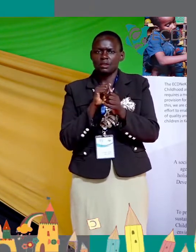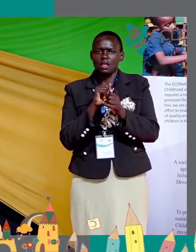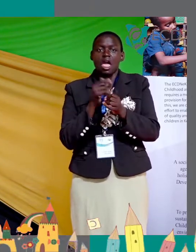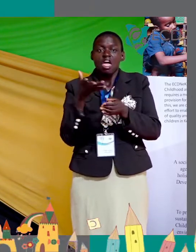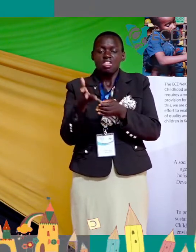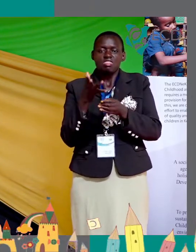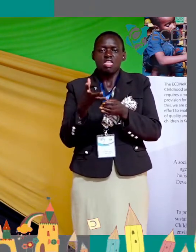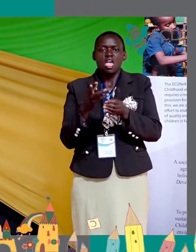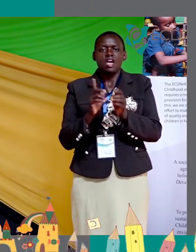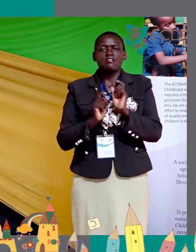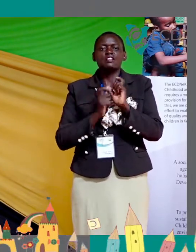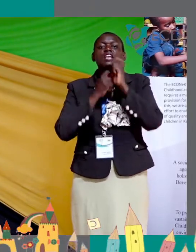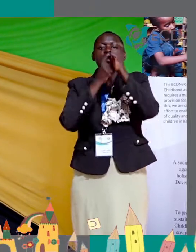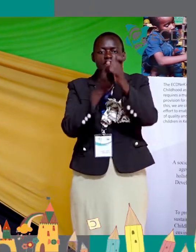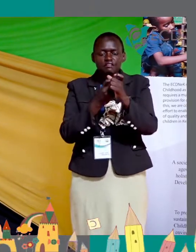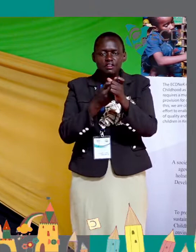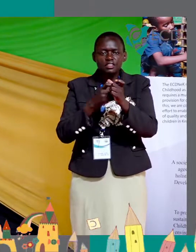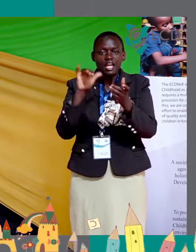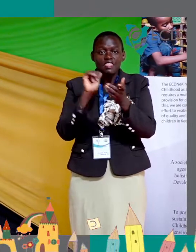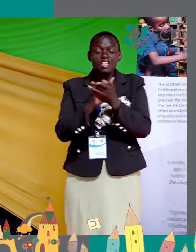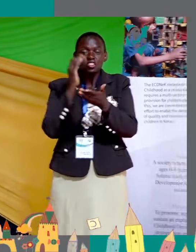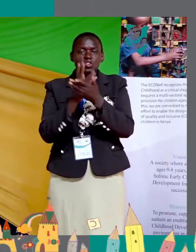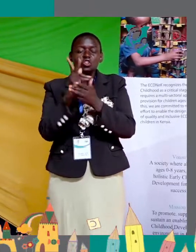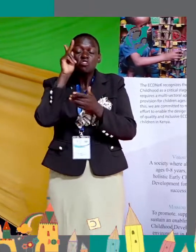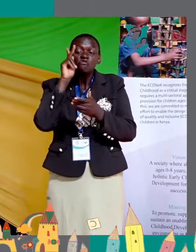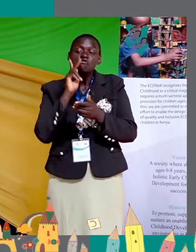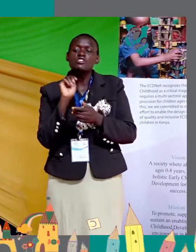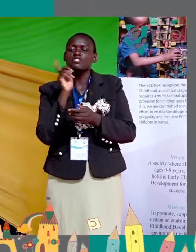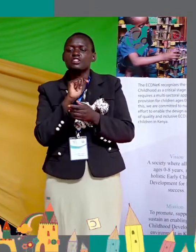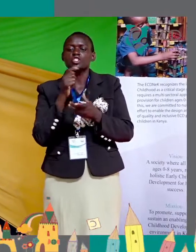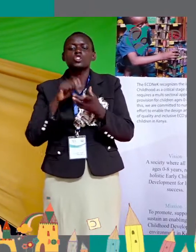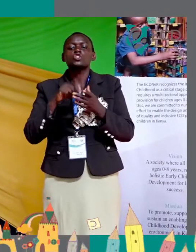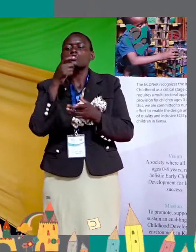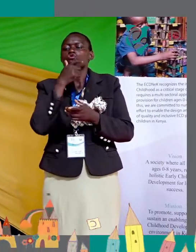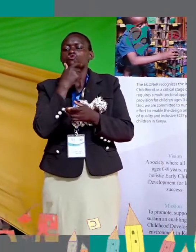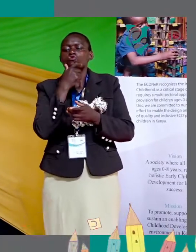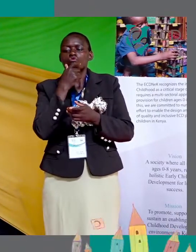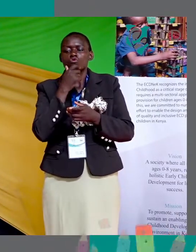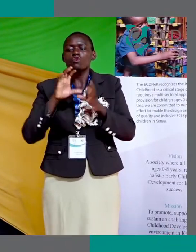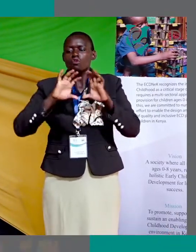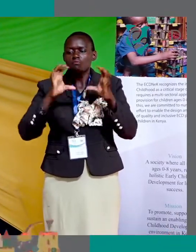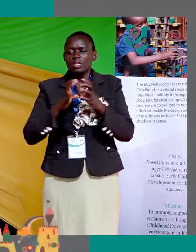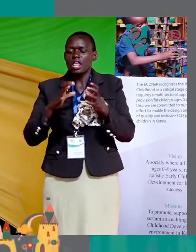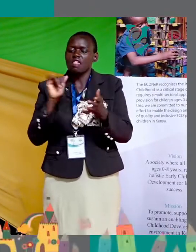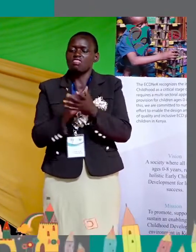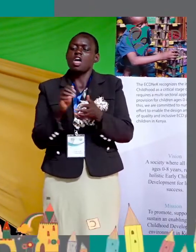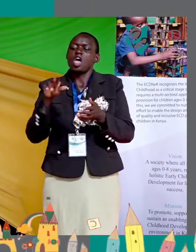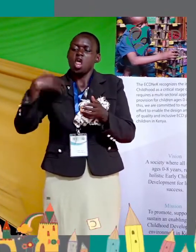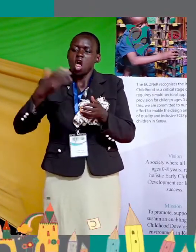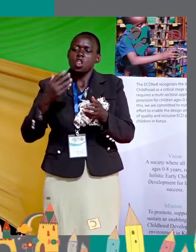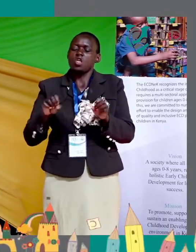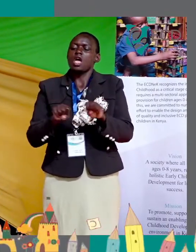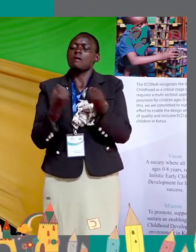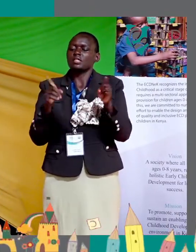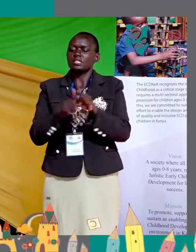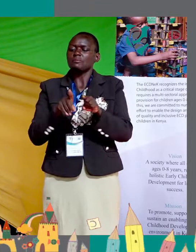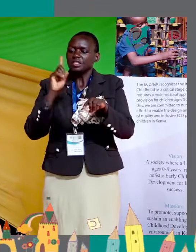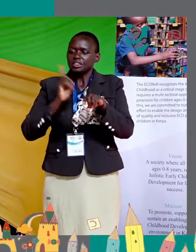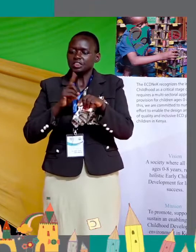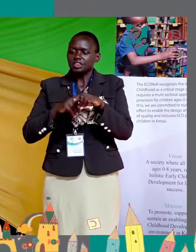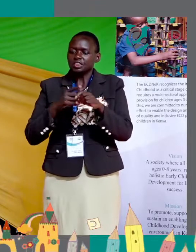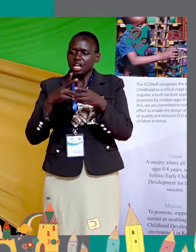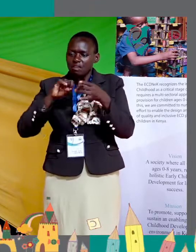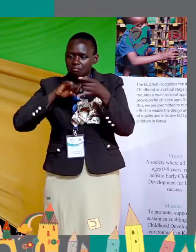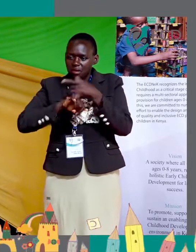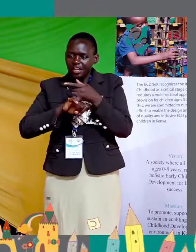there is a reward that she's a virgin. In the Luo community, that used to happen. And if you are married as a virgin, you